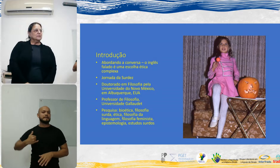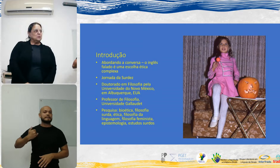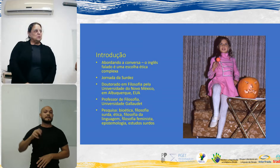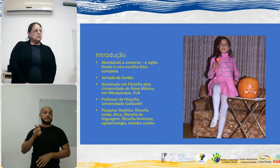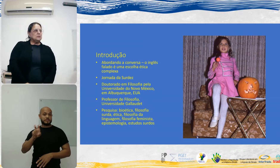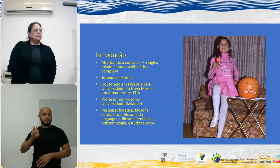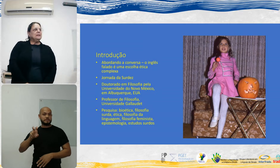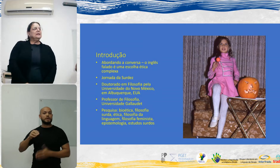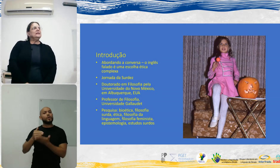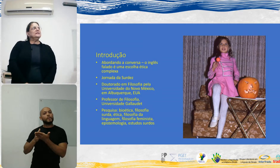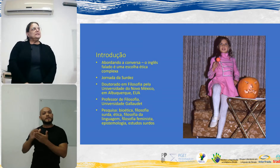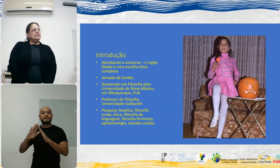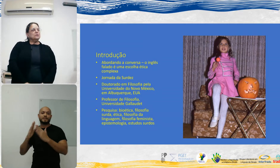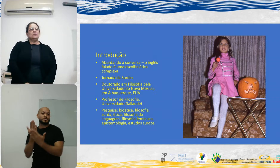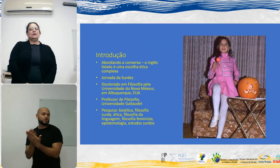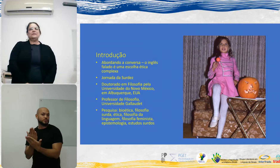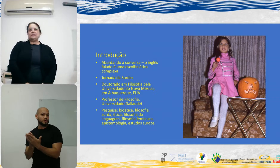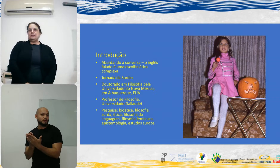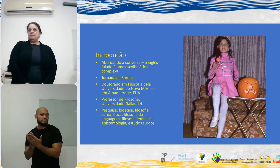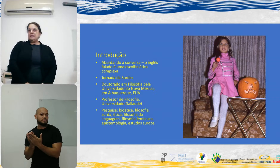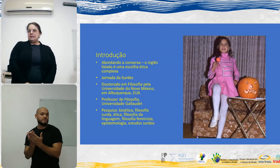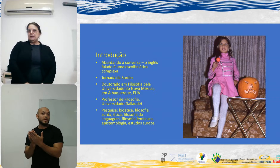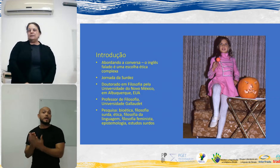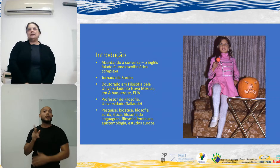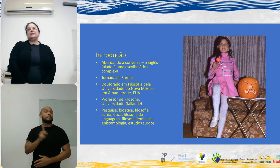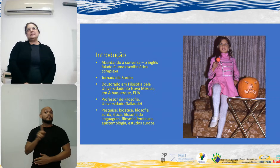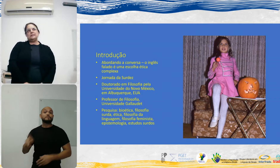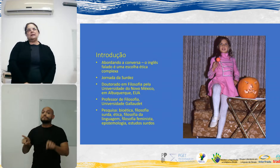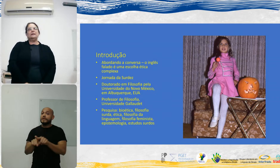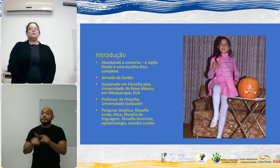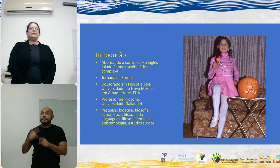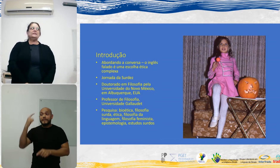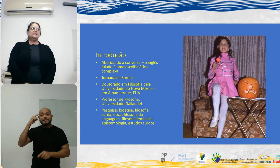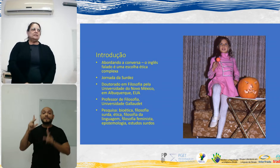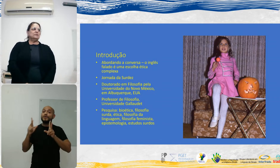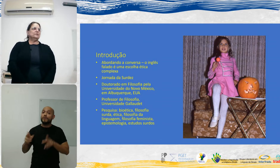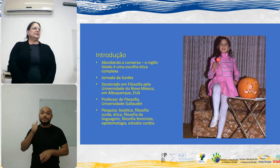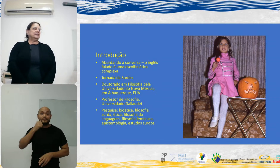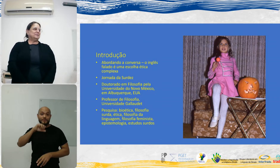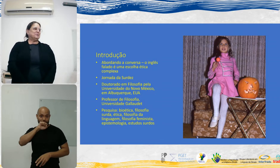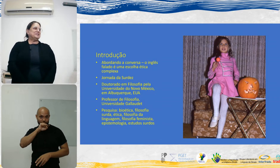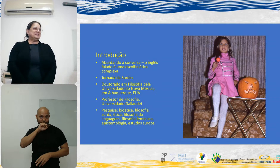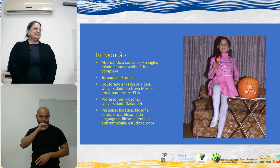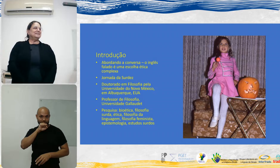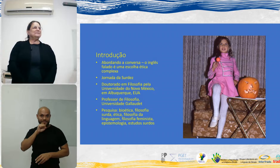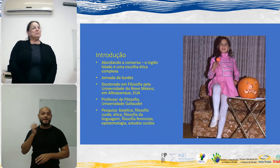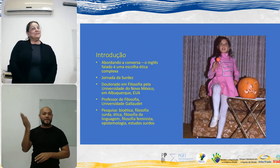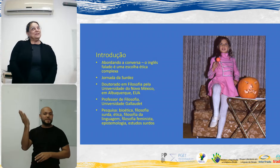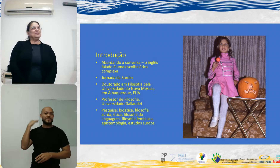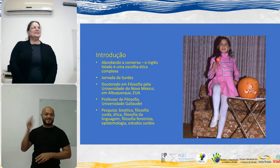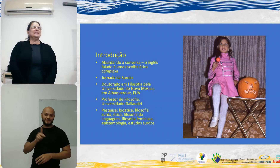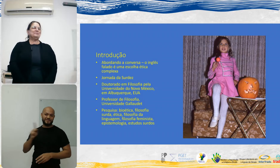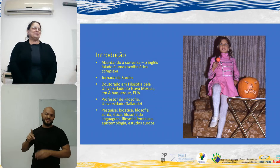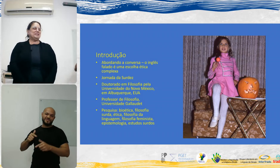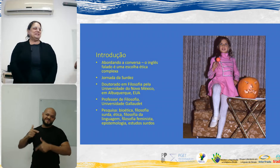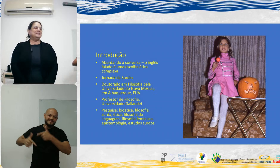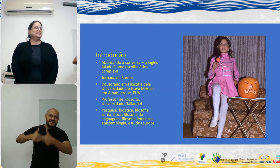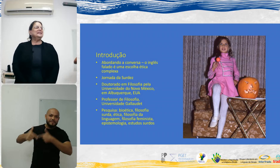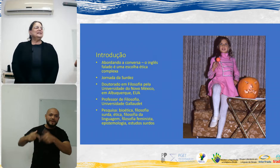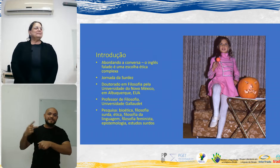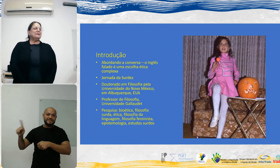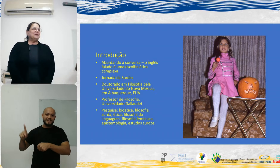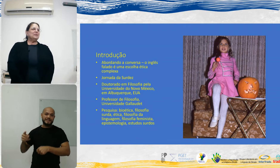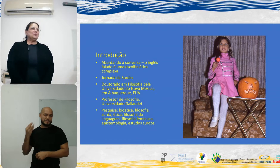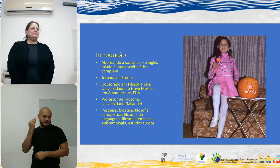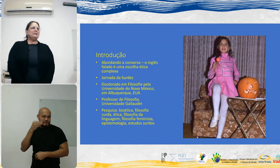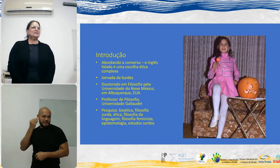began school. The teacher thought the same thing. And this time with the teacher's expertise, professional expertise,